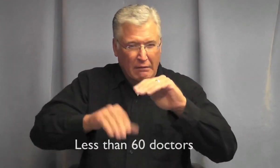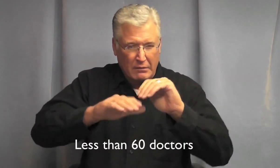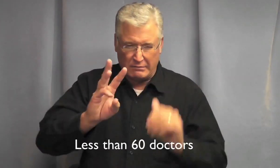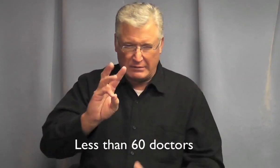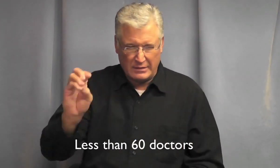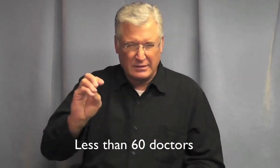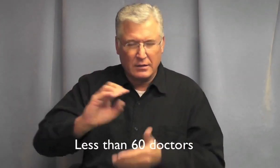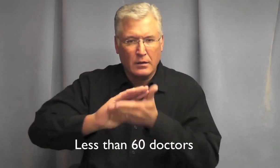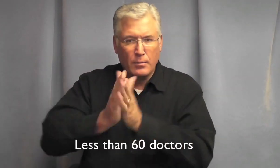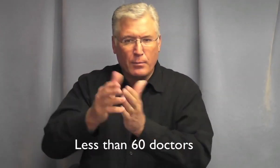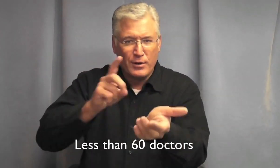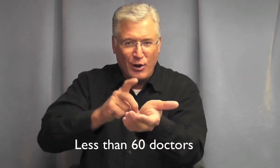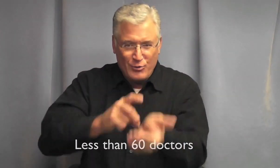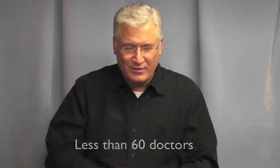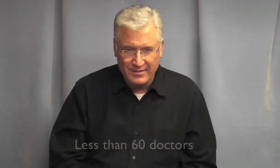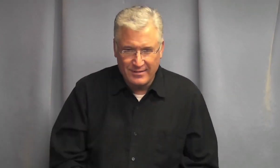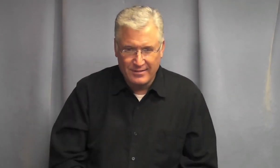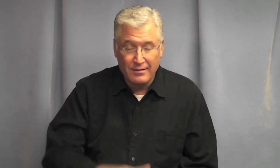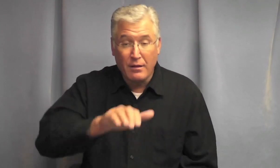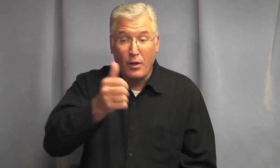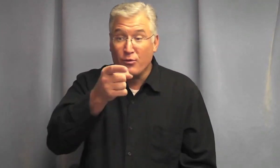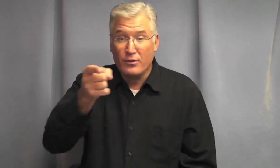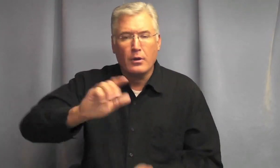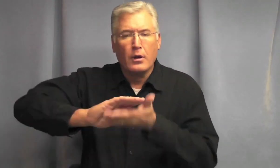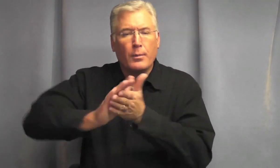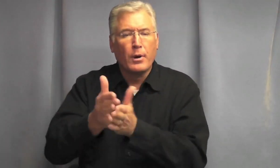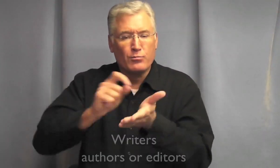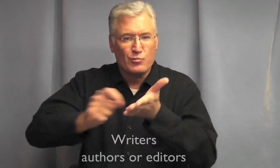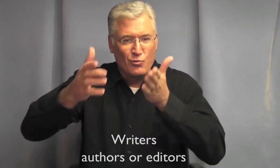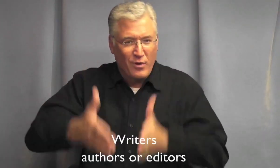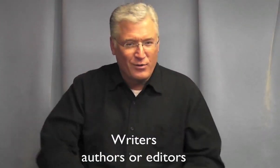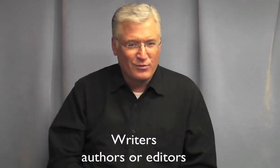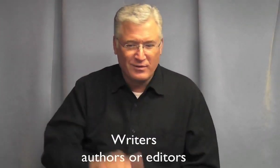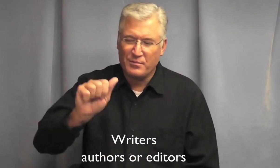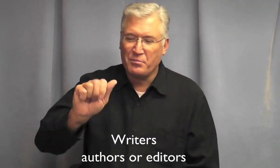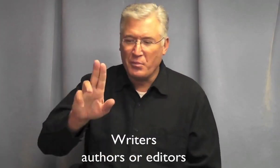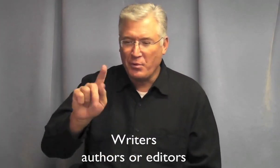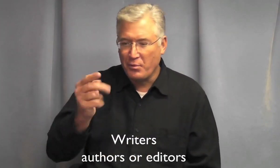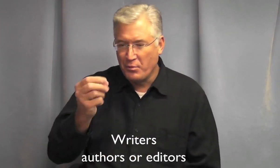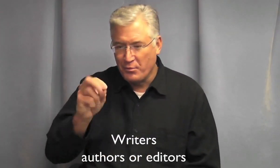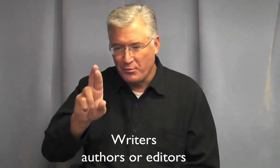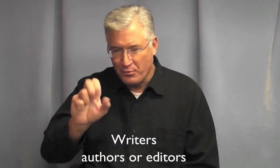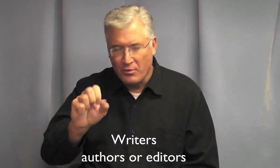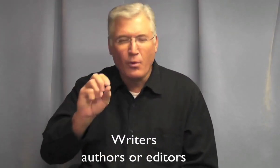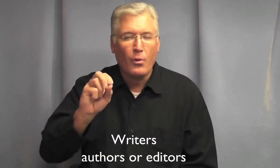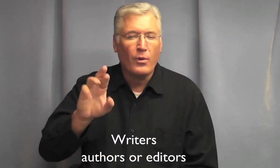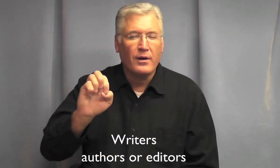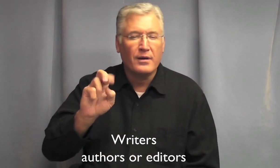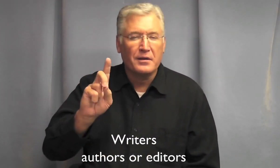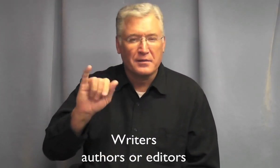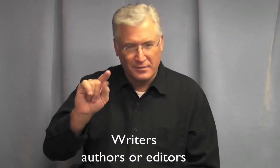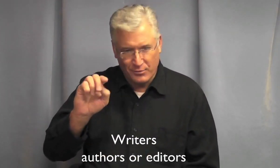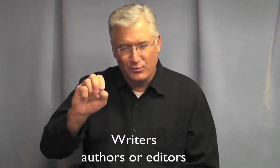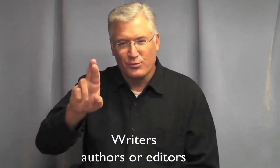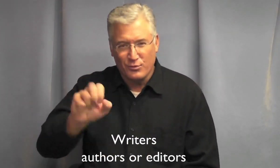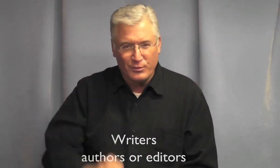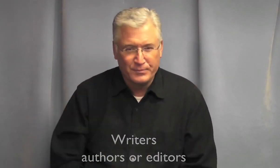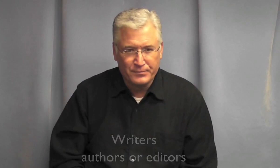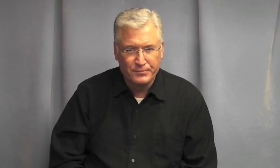judges, and there was less than 60 that were doctors. And there was many who were writers and